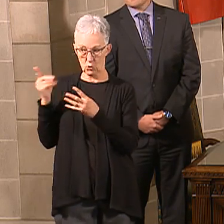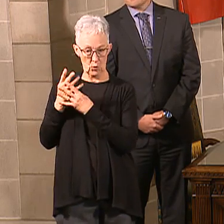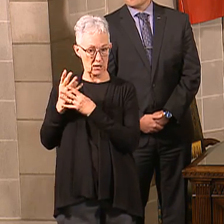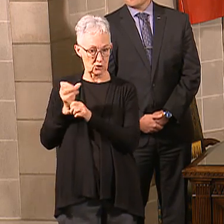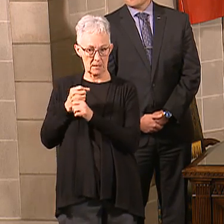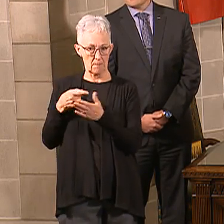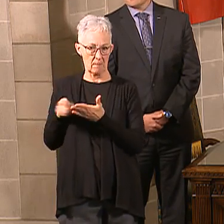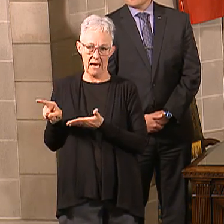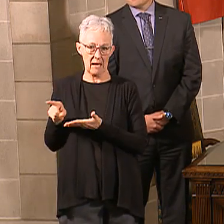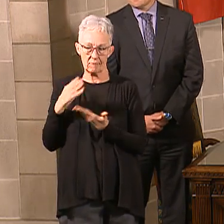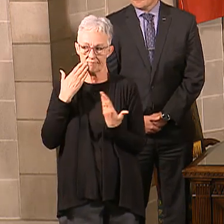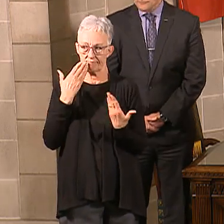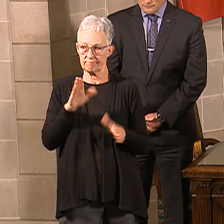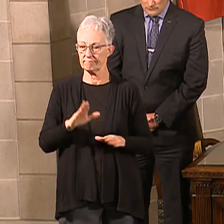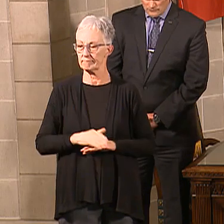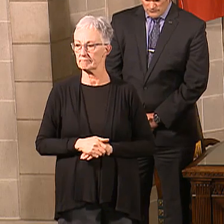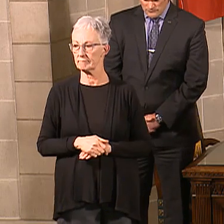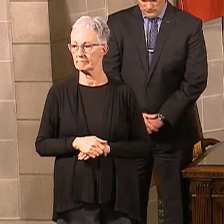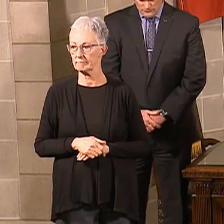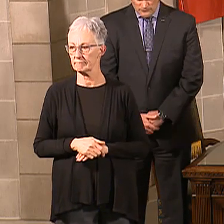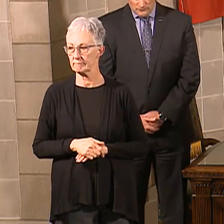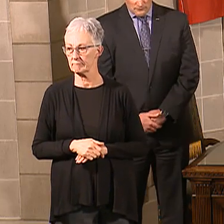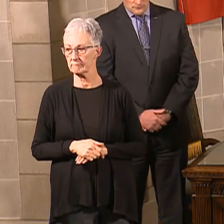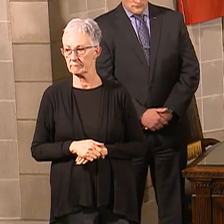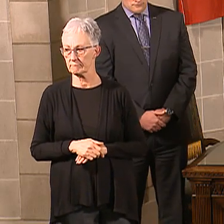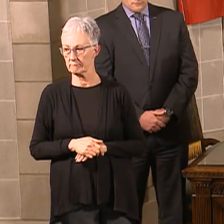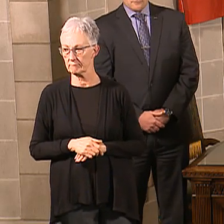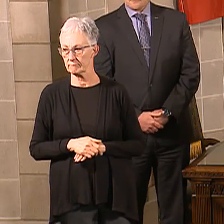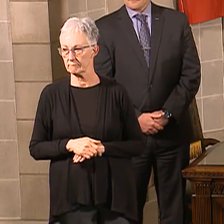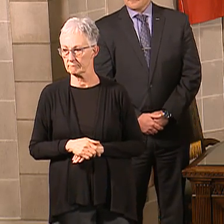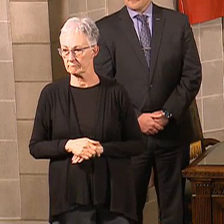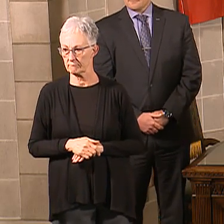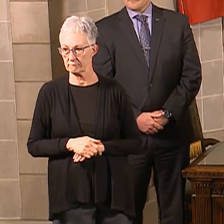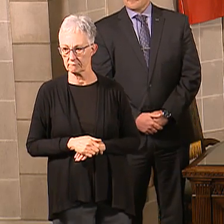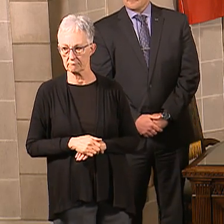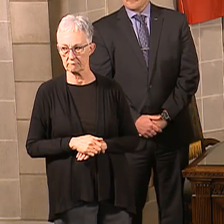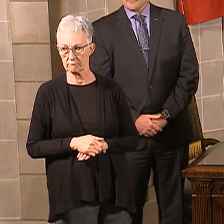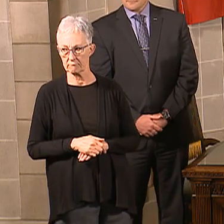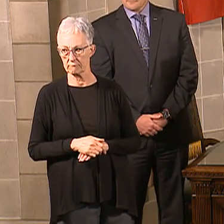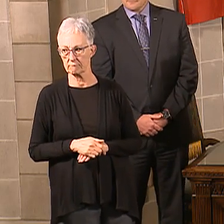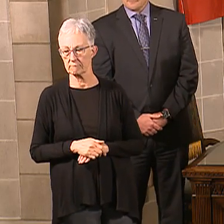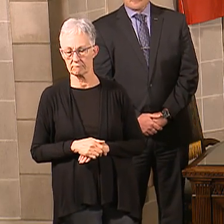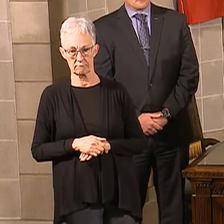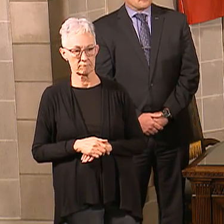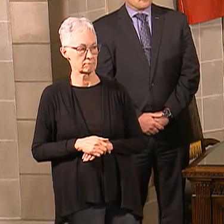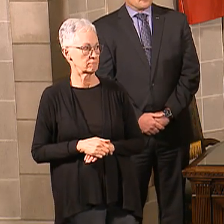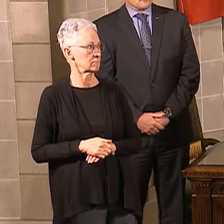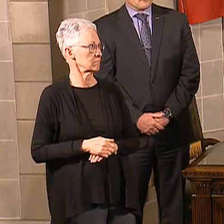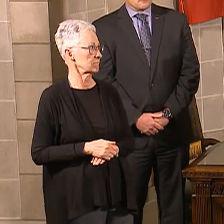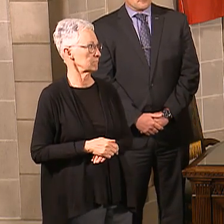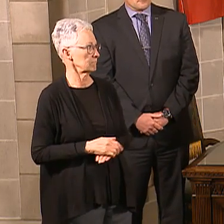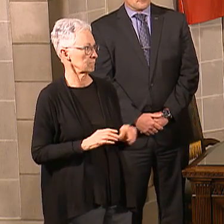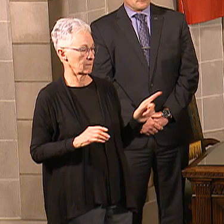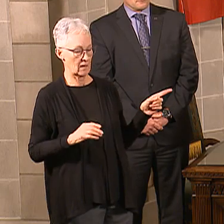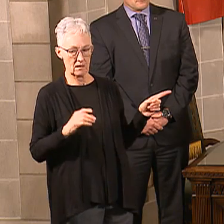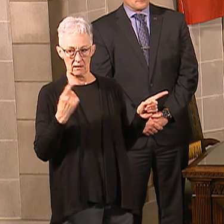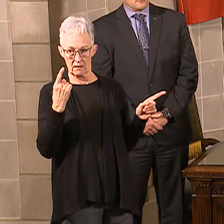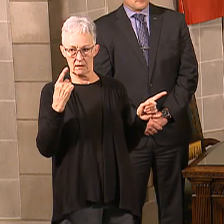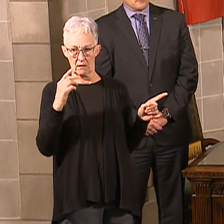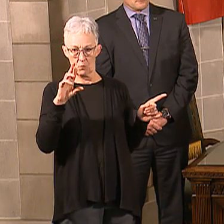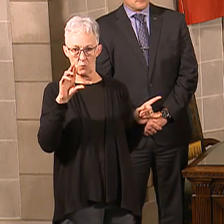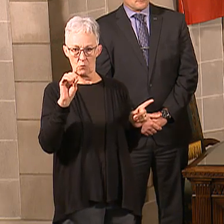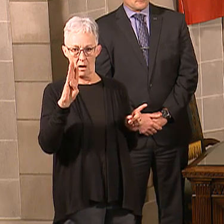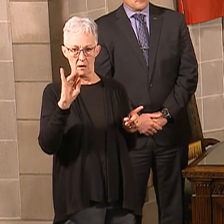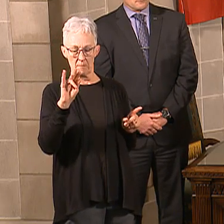And then finally, Rob McCartney wants to know, when would you consider limiting travel to and from Nebraska to stop the spread? So, and then Rob McCartney asked when we're going to